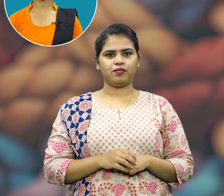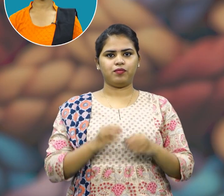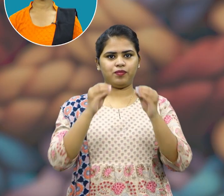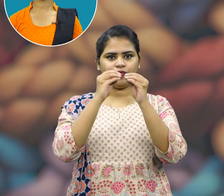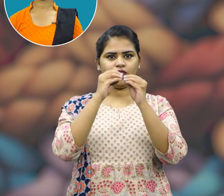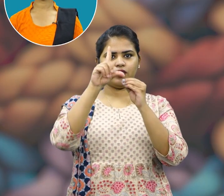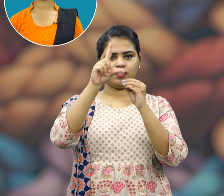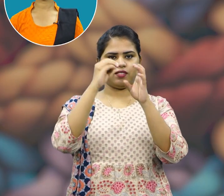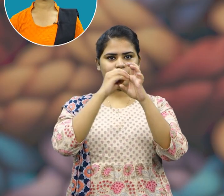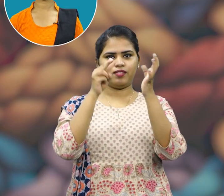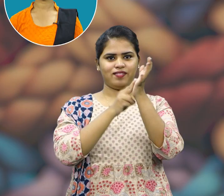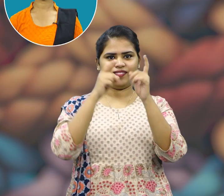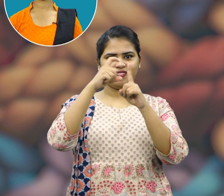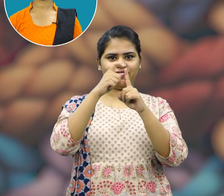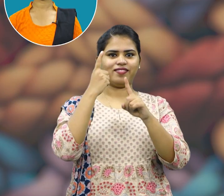blending,